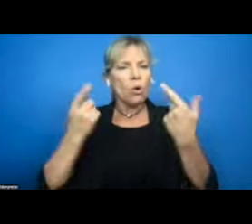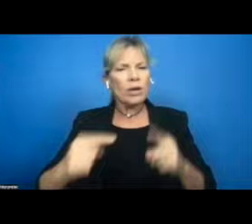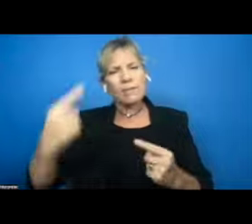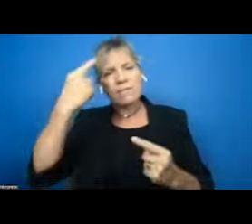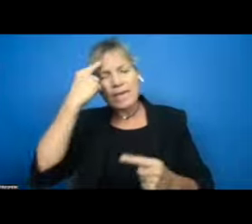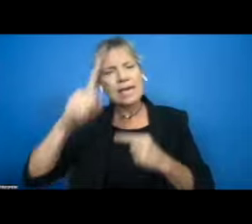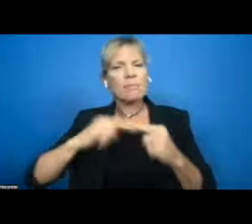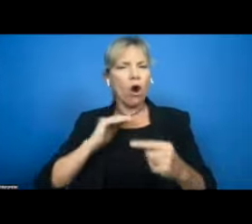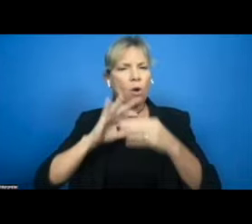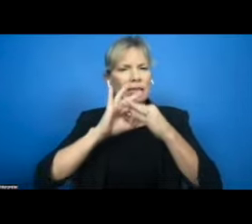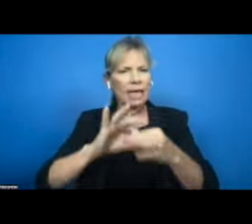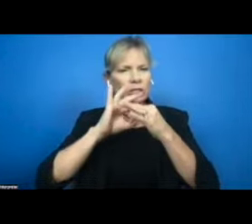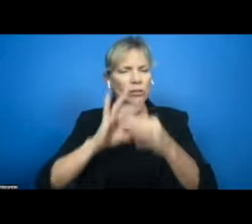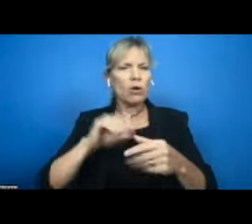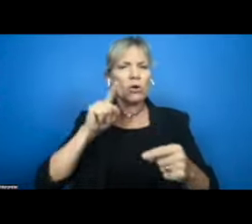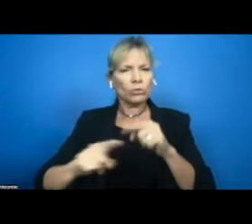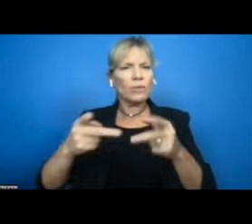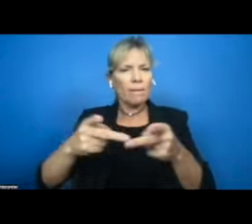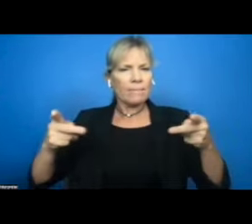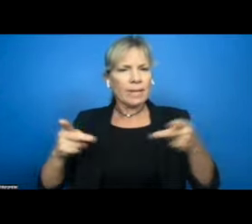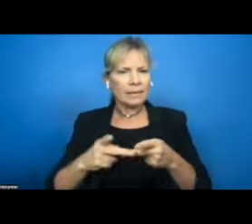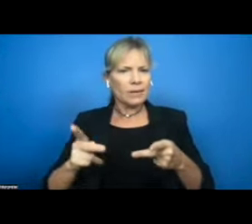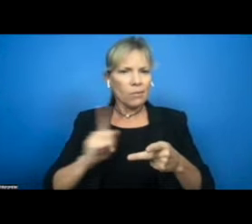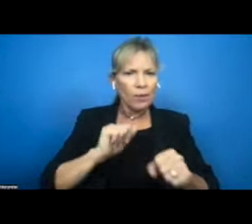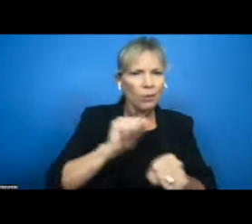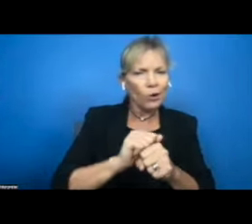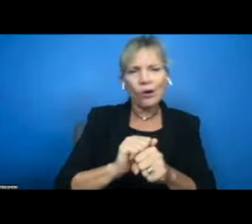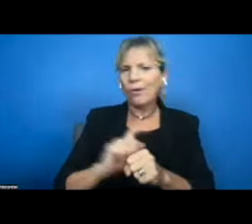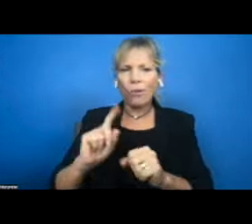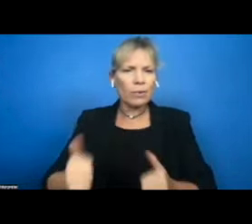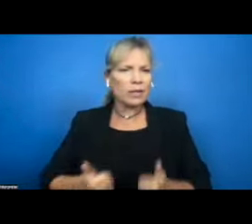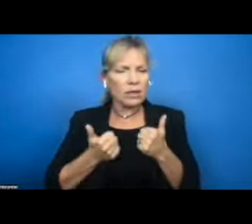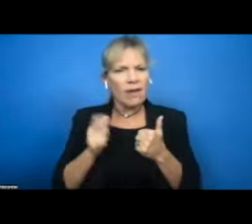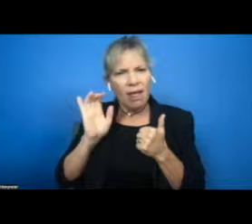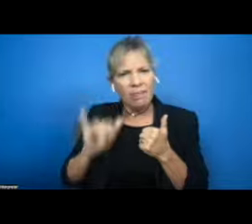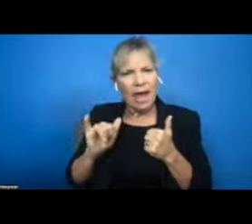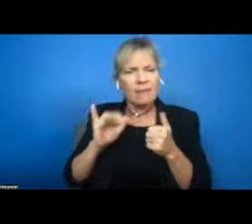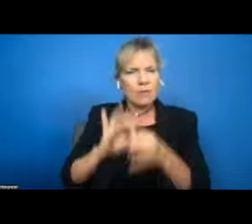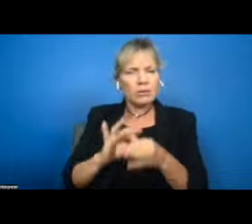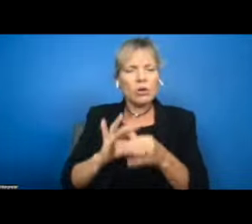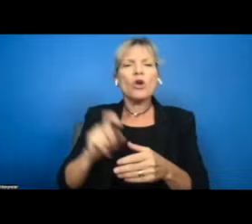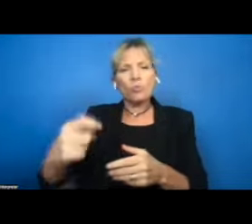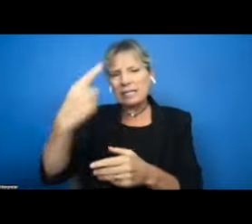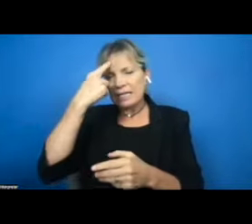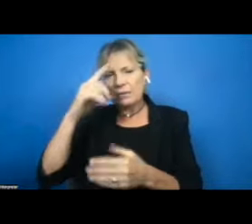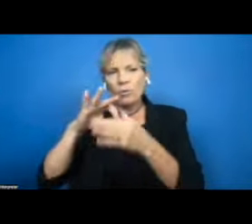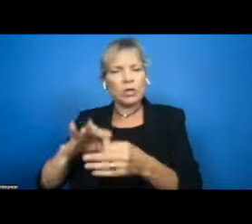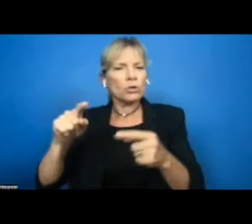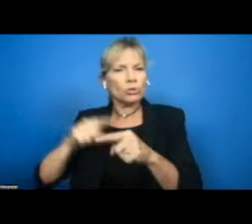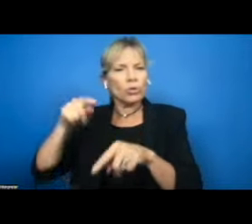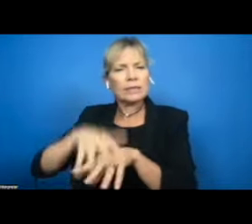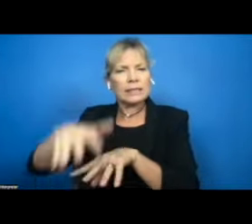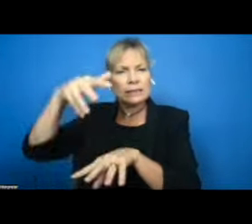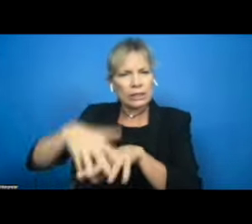considering our relationship to the place we work or live, we must also consider our relationship to Indigenous